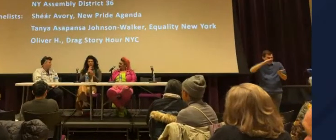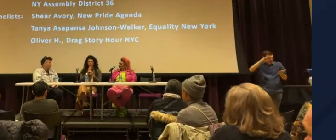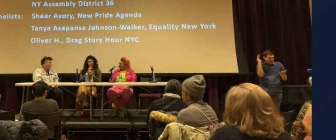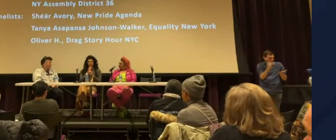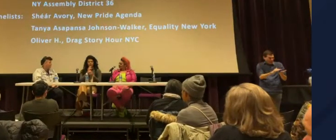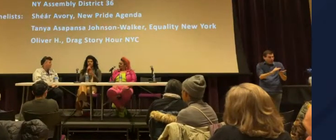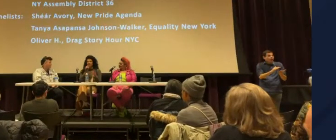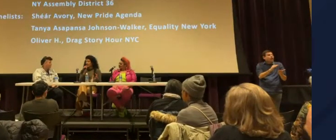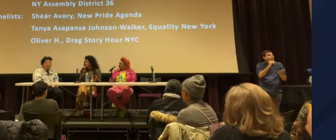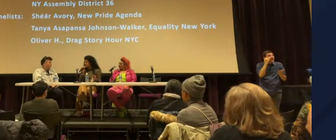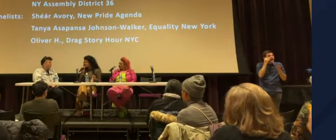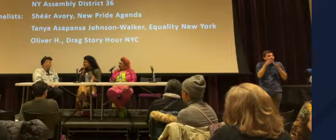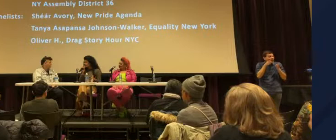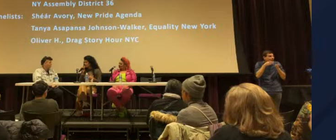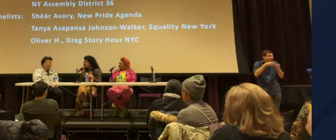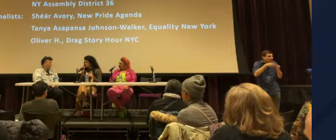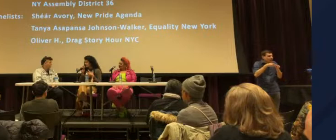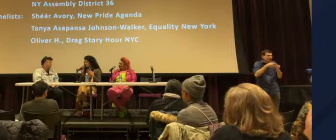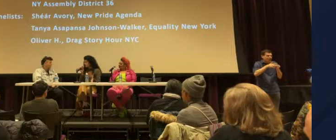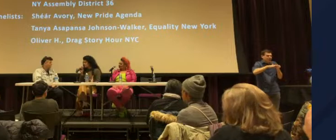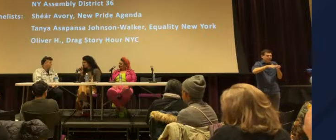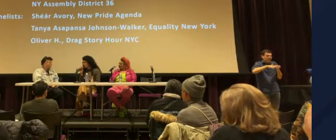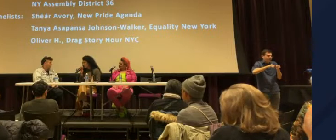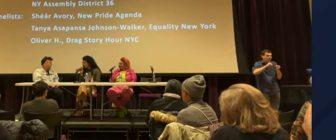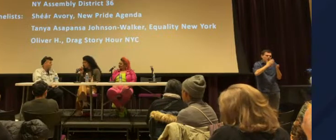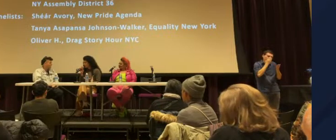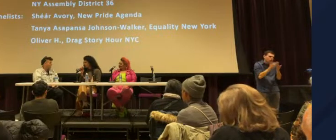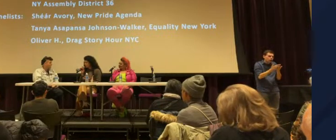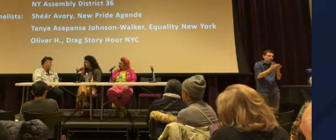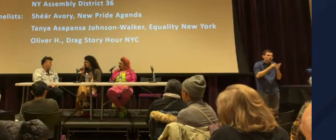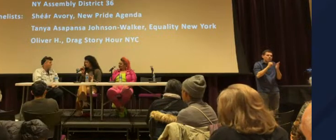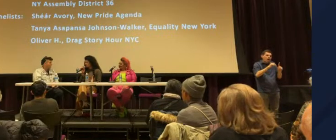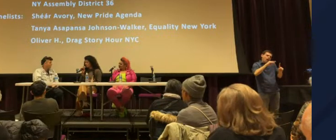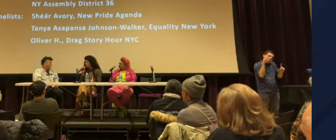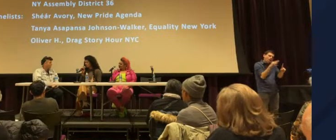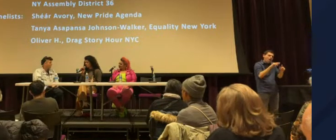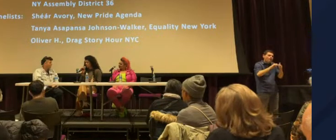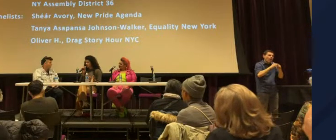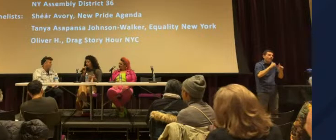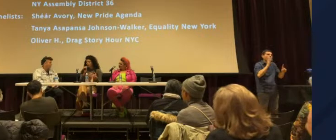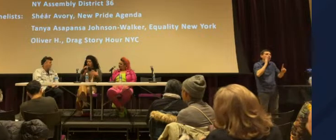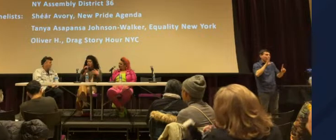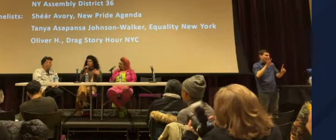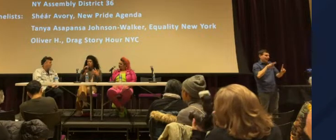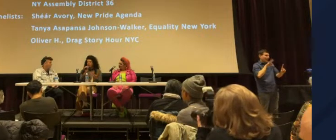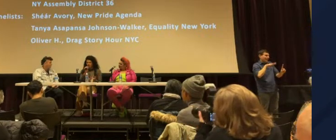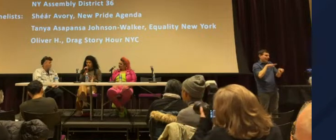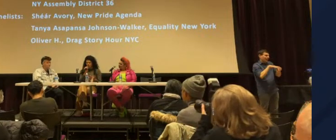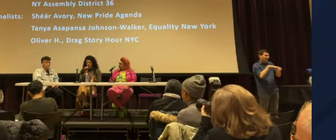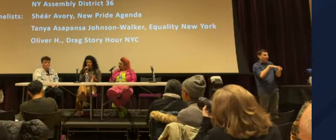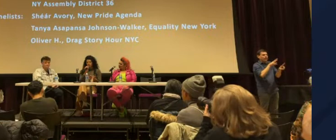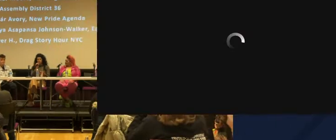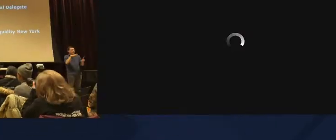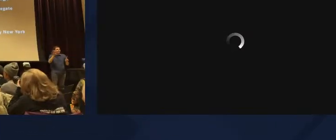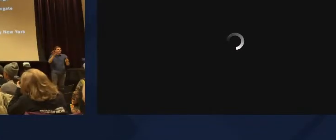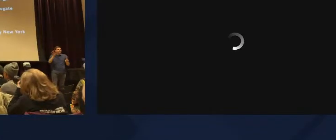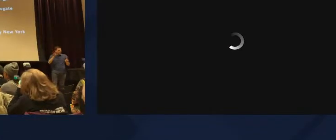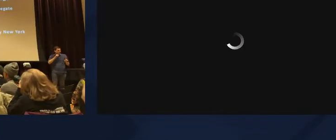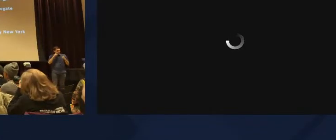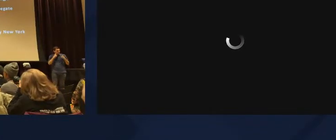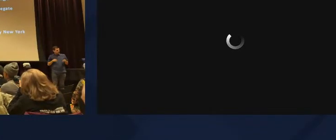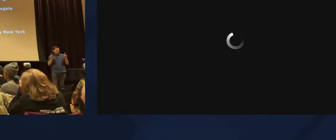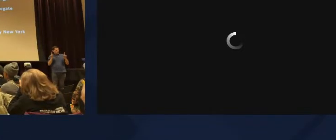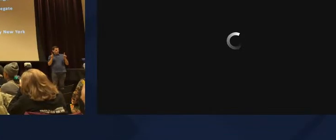get is lackluster and doesn't keep the spotlight on our issues for so long. And what I'm trying to do as